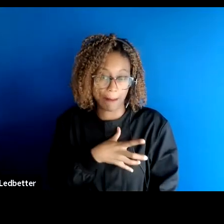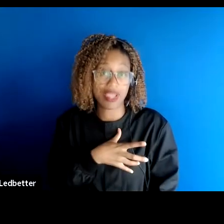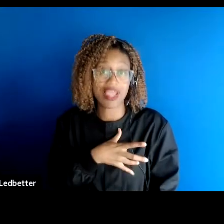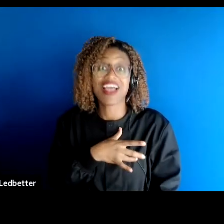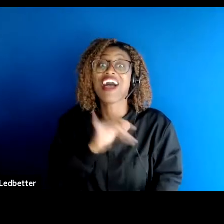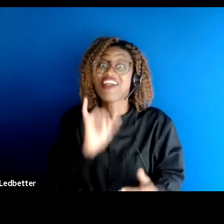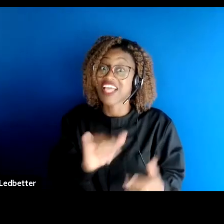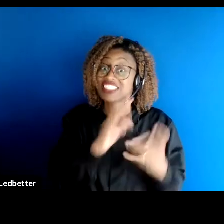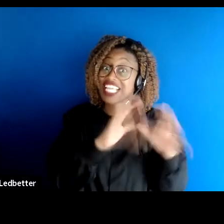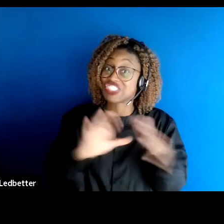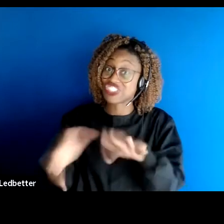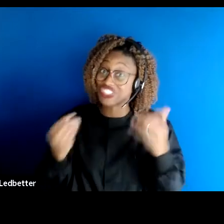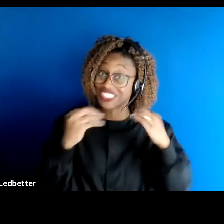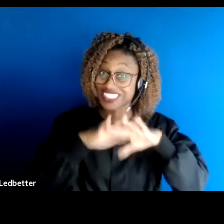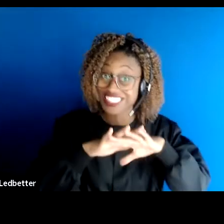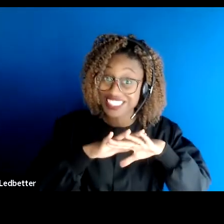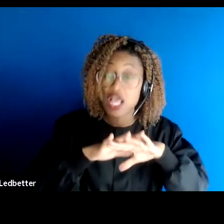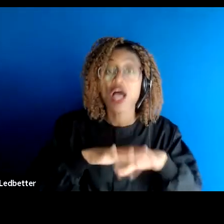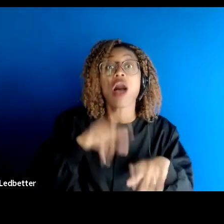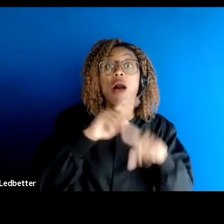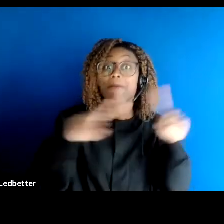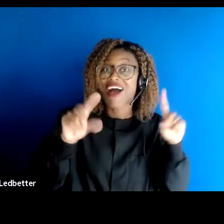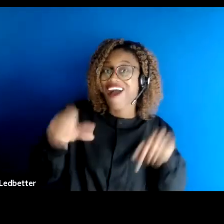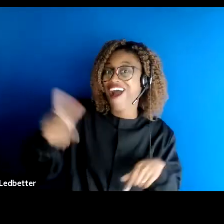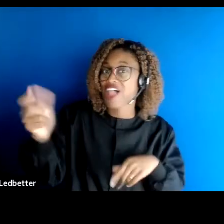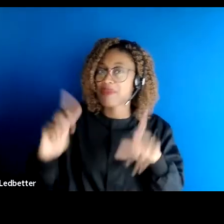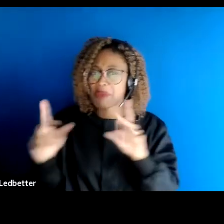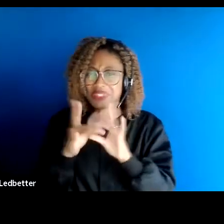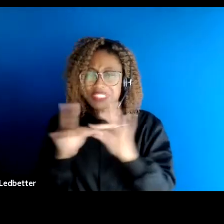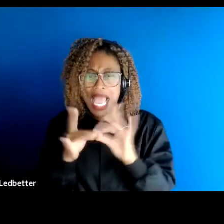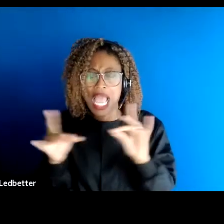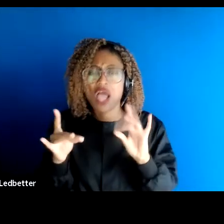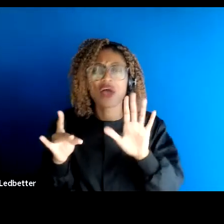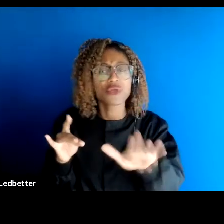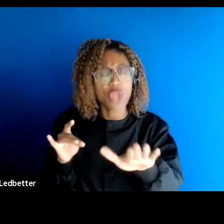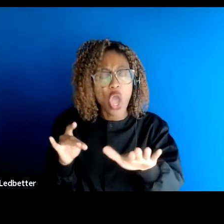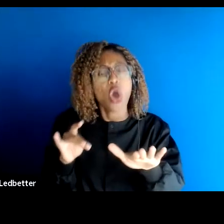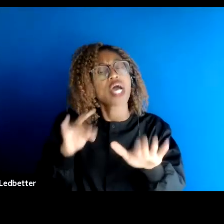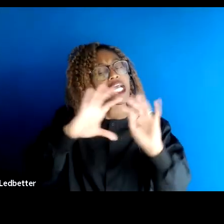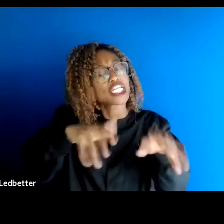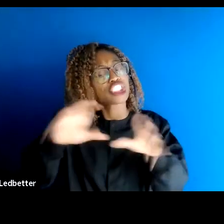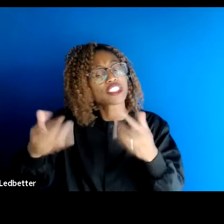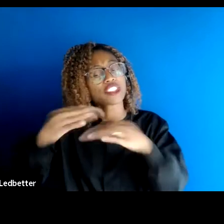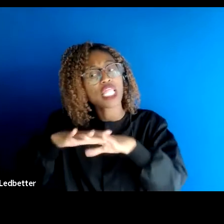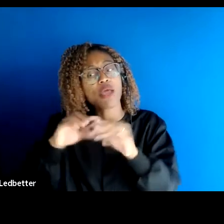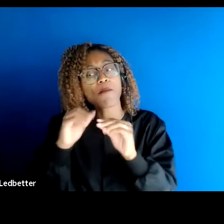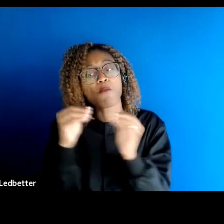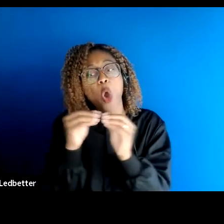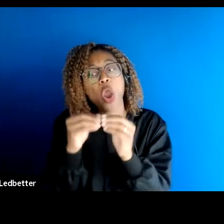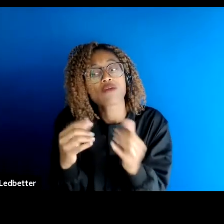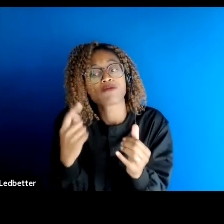other side, there is people who say intersectionality, in a more contemporary understanding of